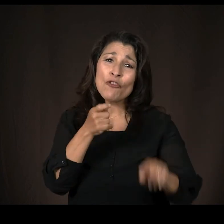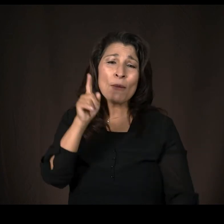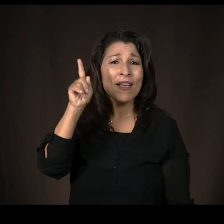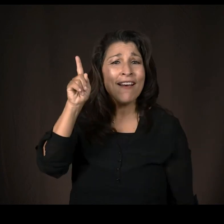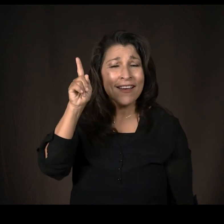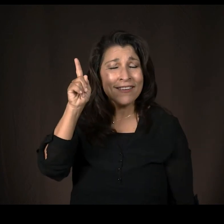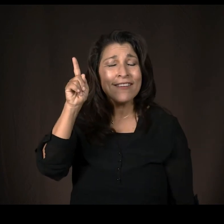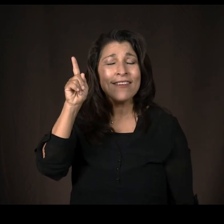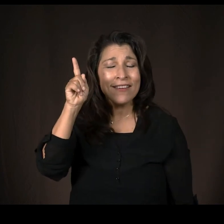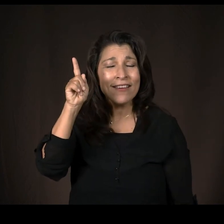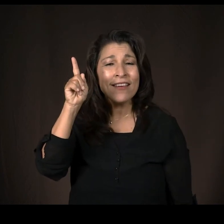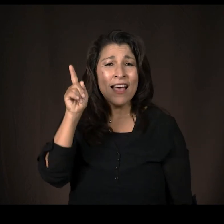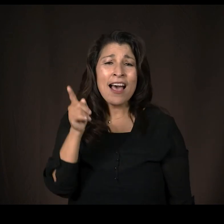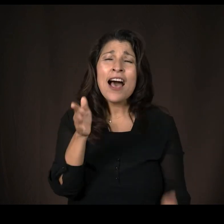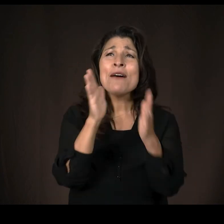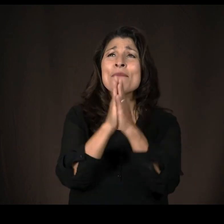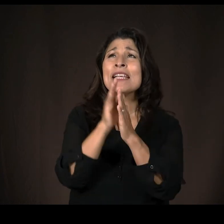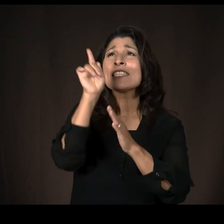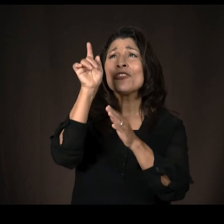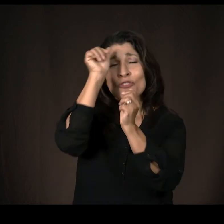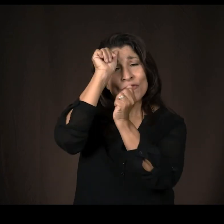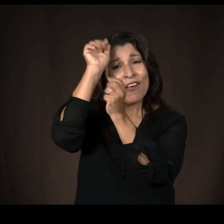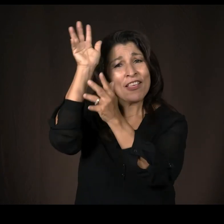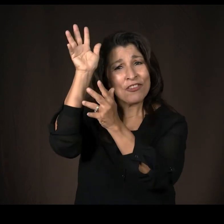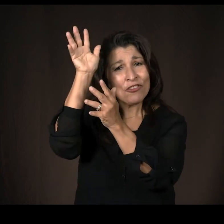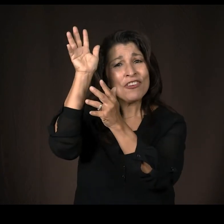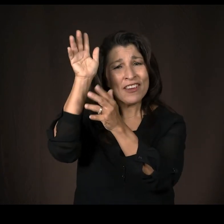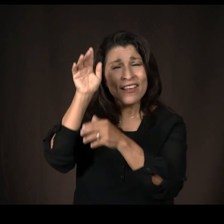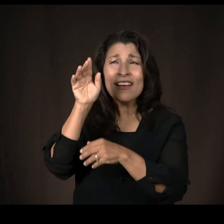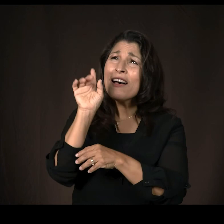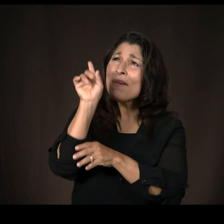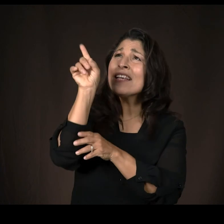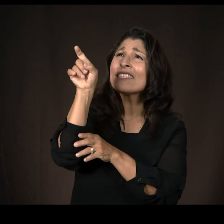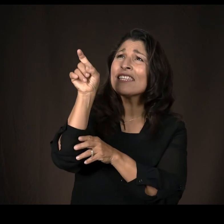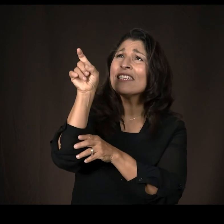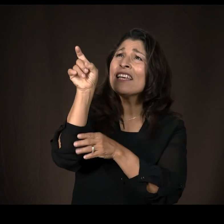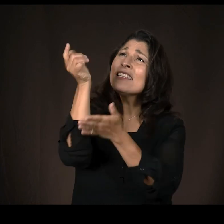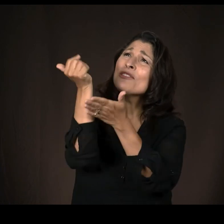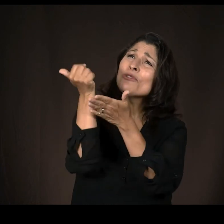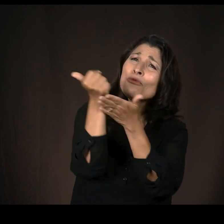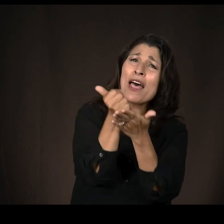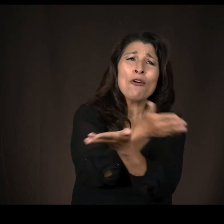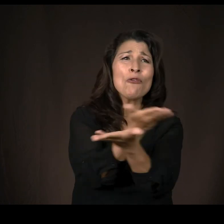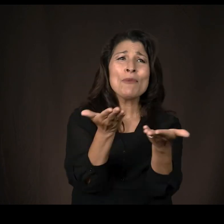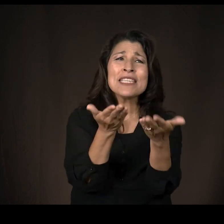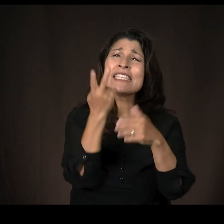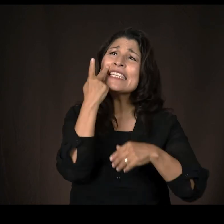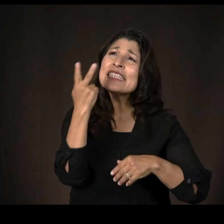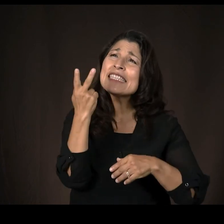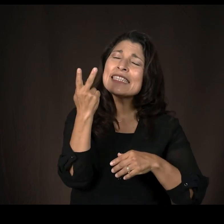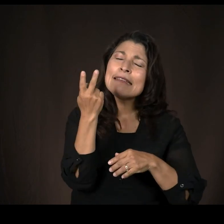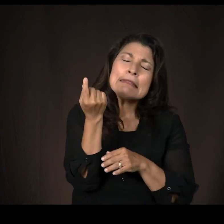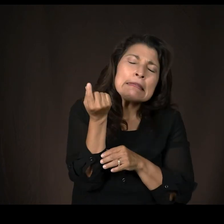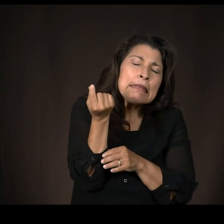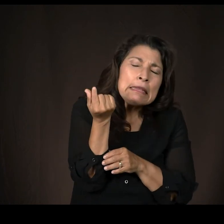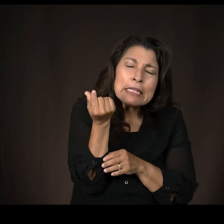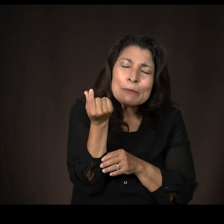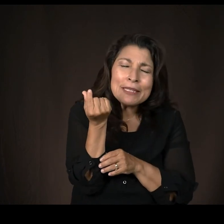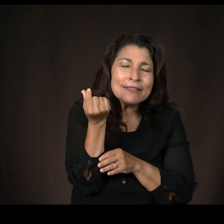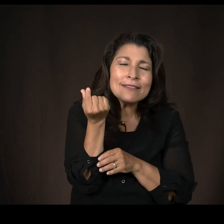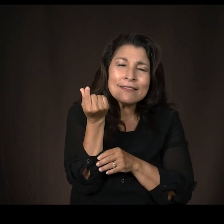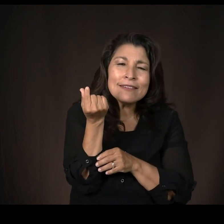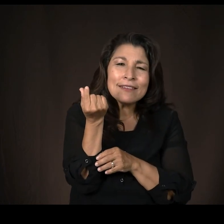I'm asking you, Father, I really am, to help us see just a